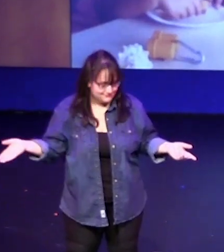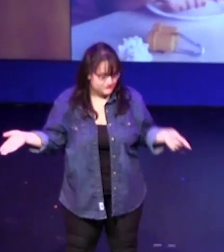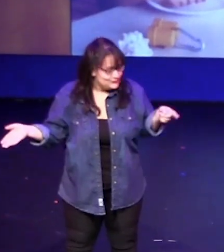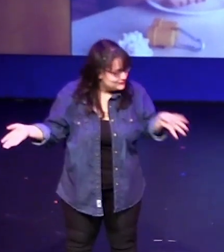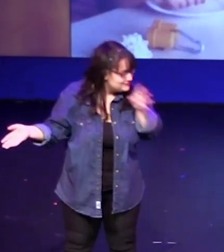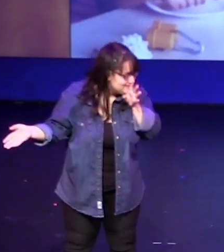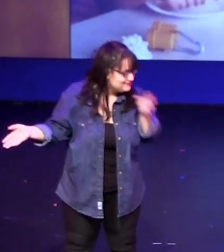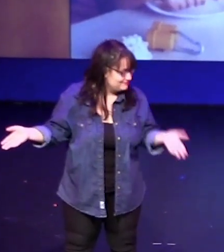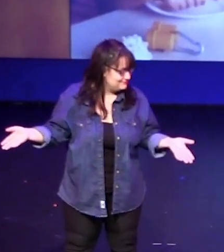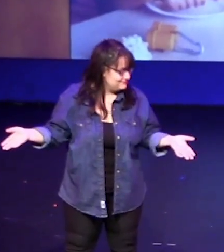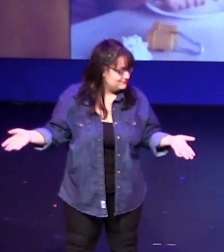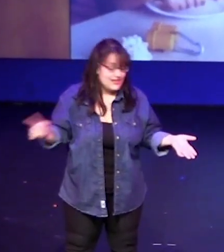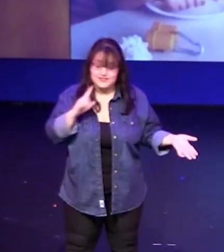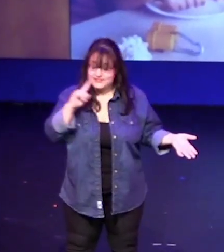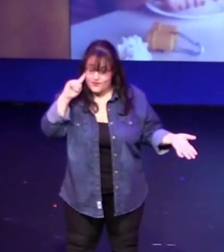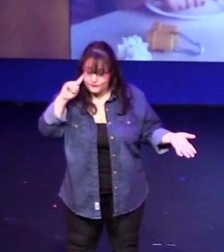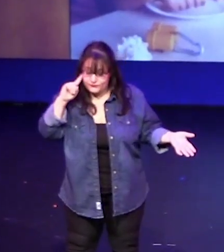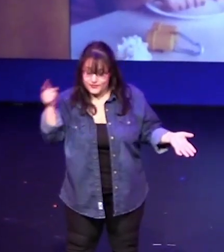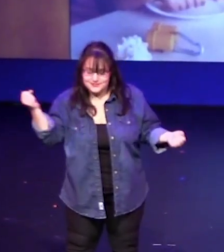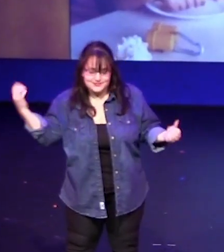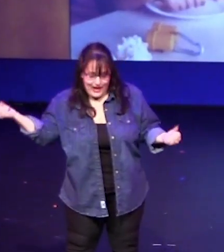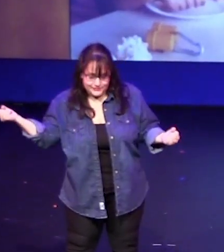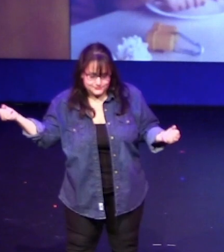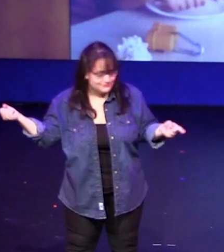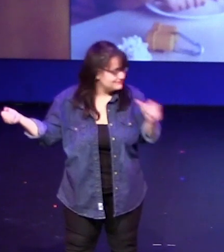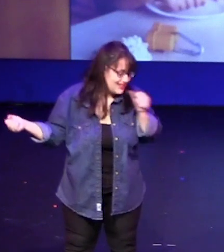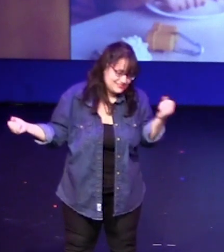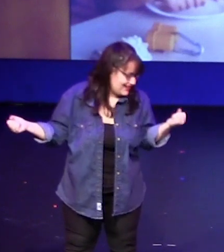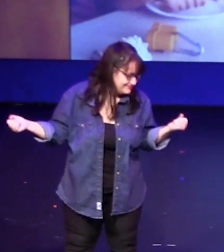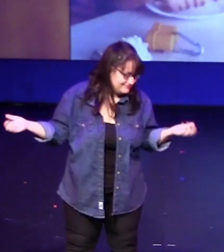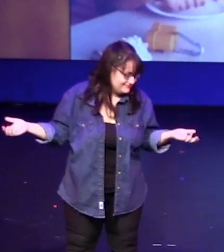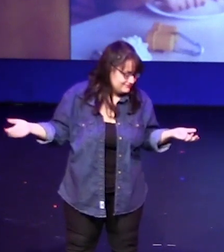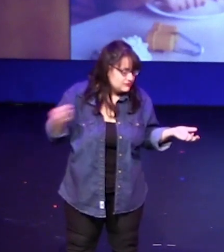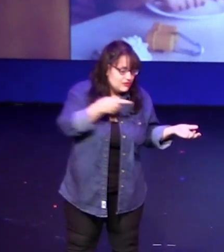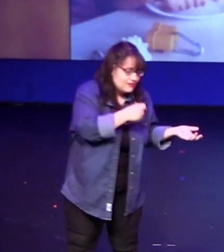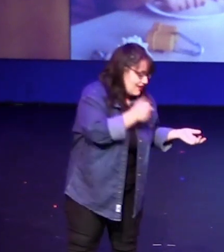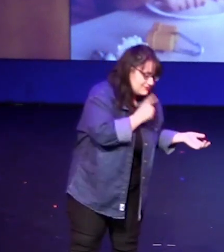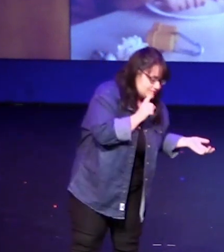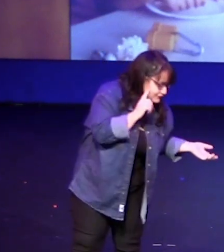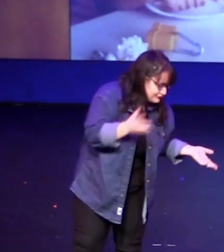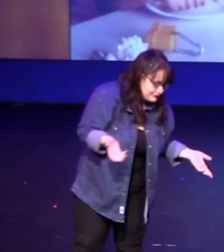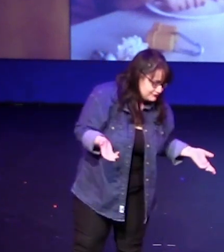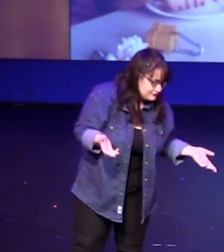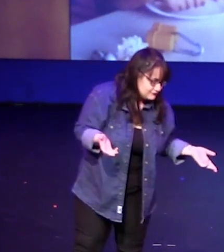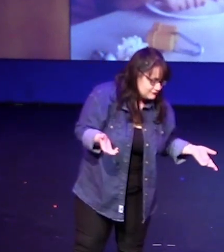Deaf people don't speak, and you can speak. Deaf people sign, and you can't do that. You are not